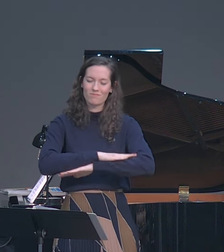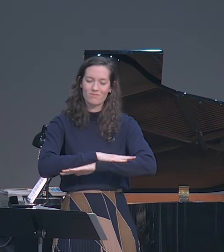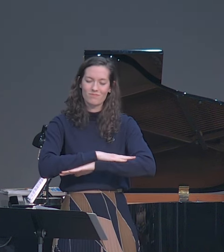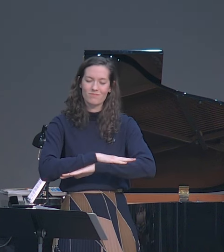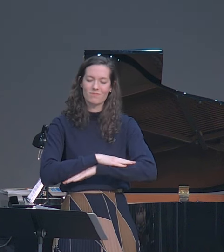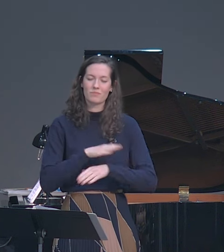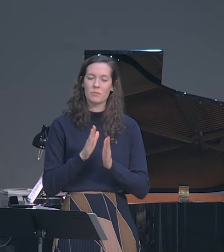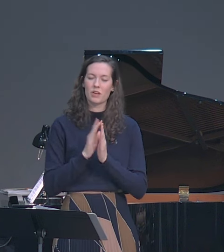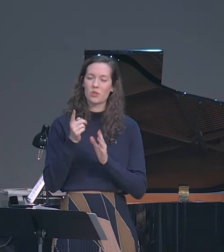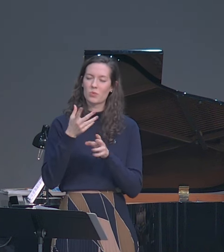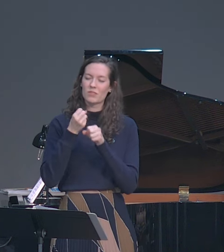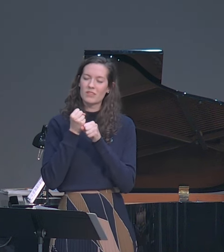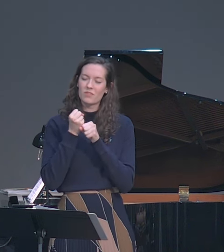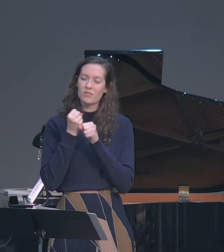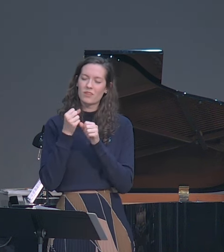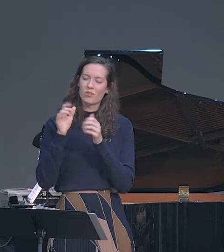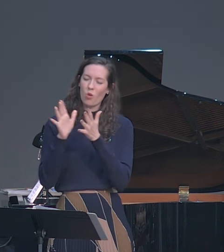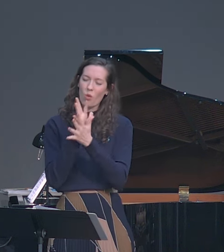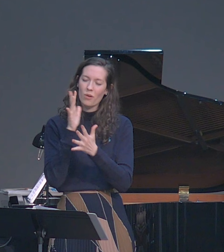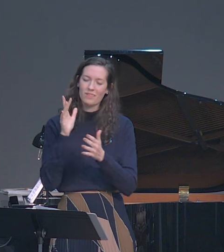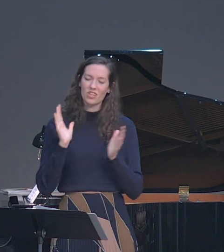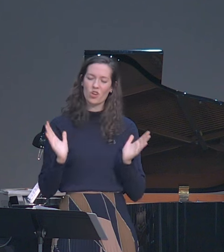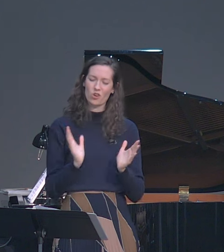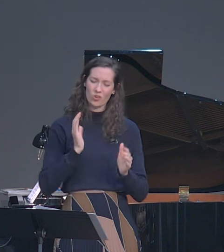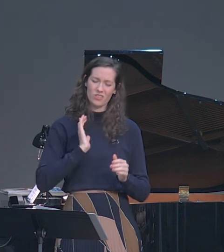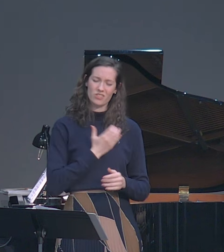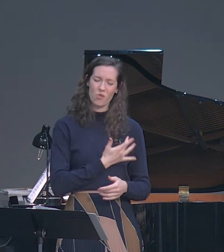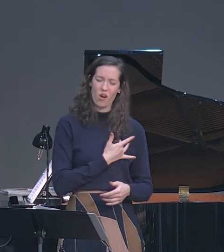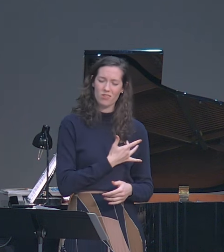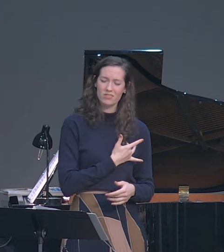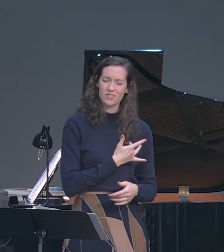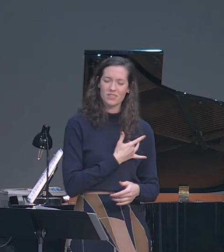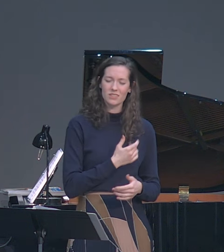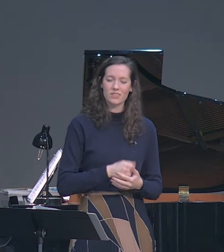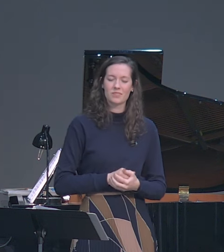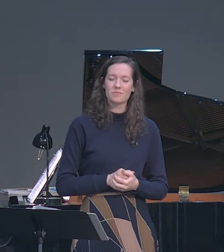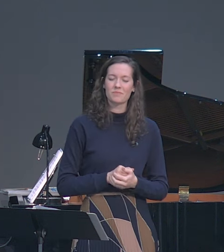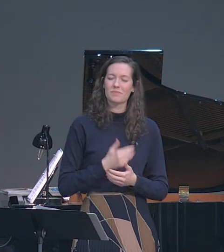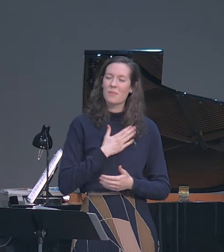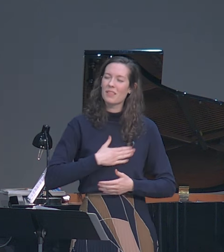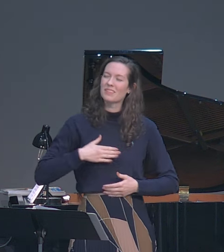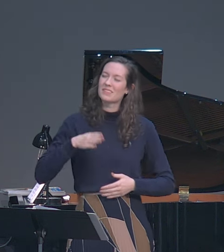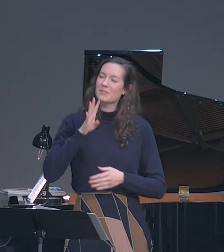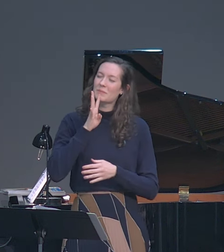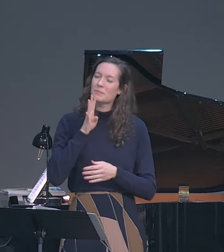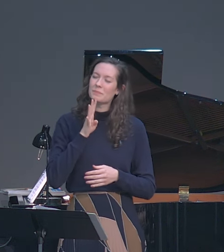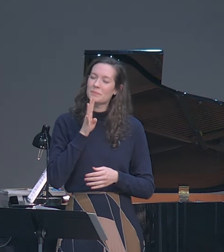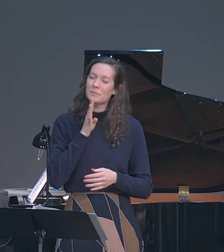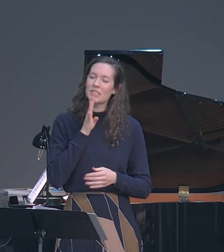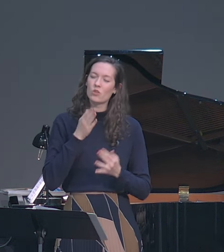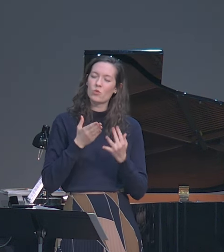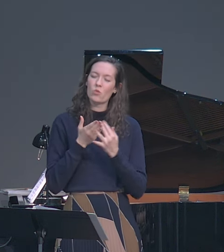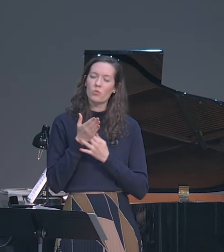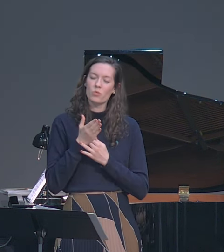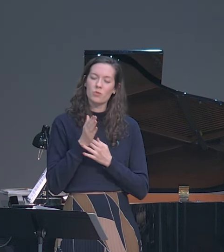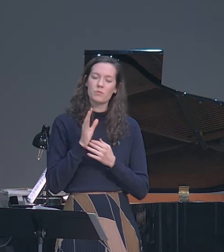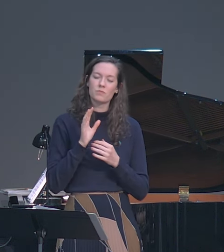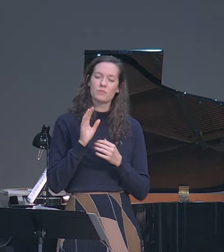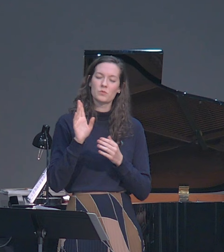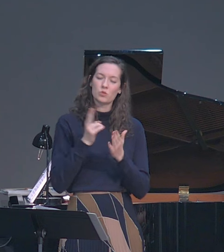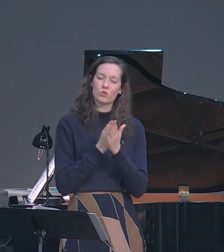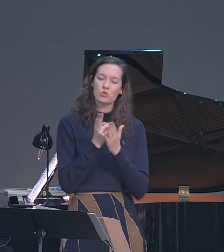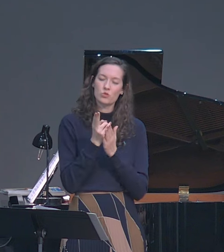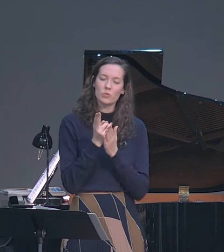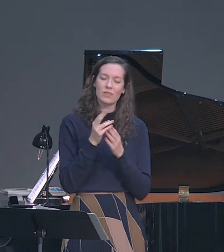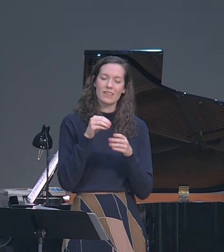glorified? Would you encourage our hearts? Would you speak to us through the truth that's communicated